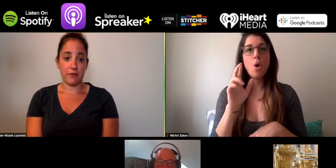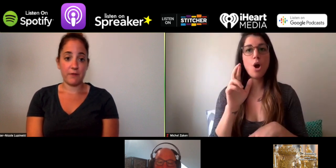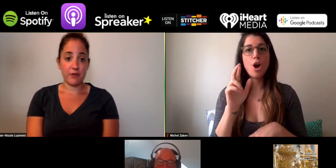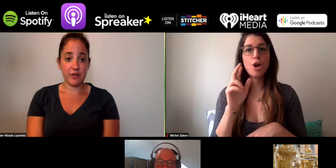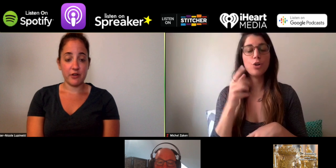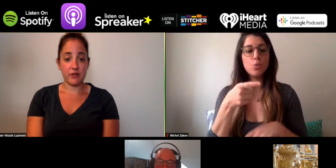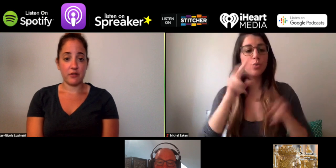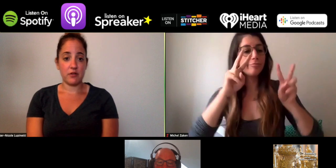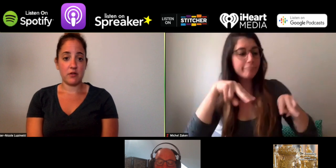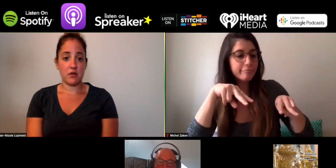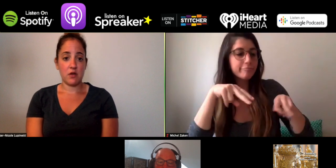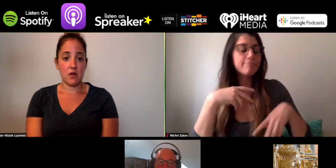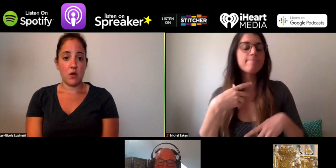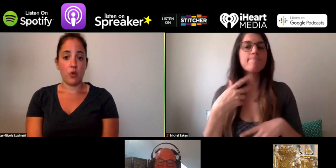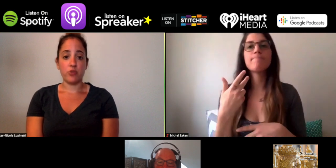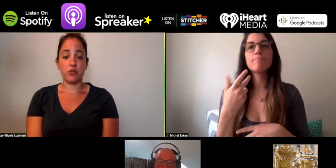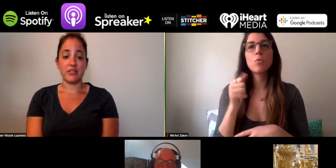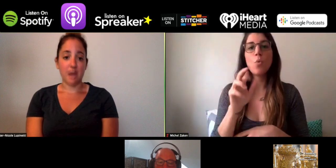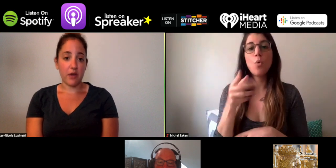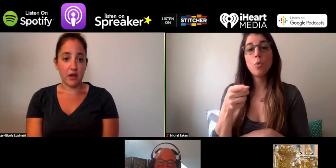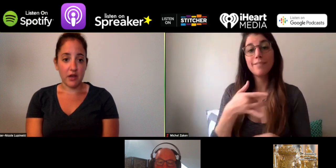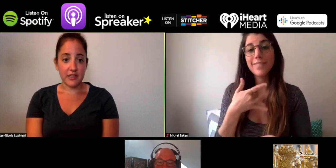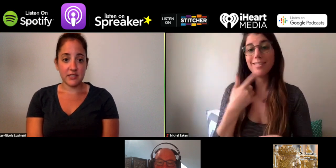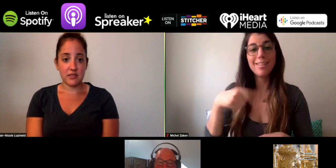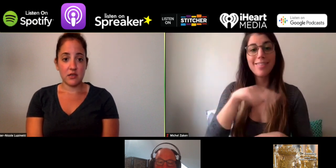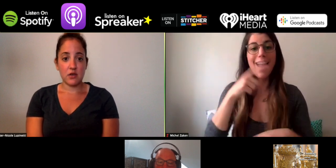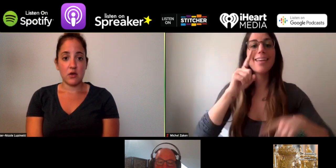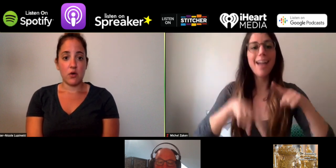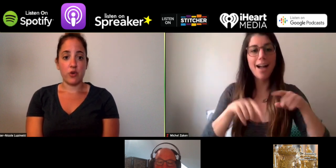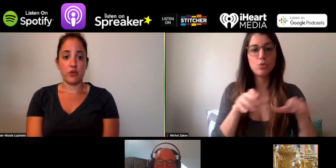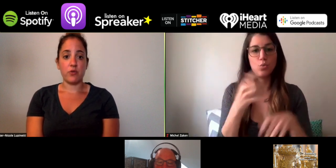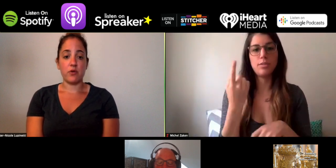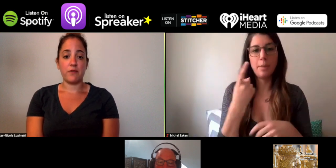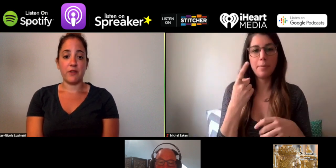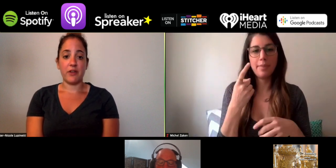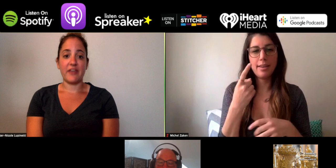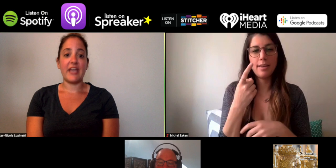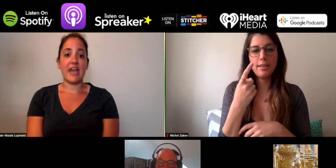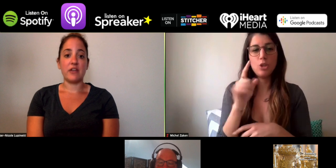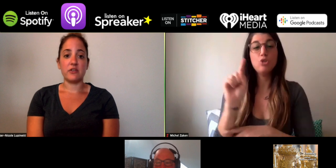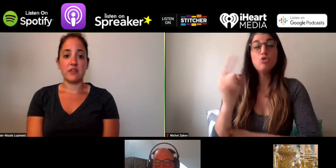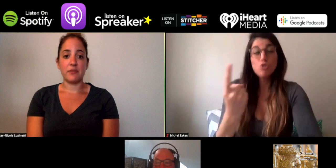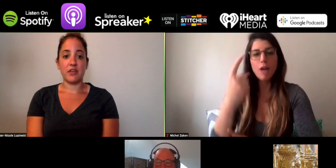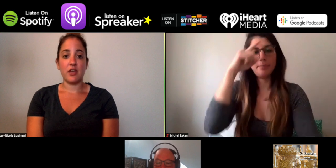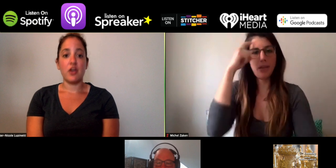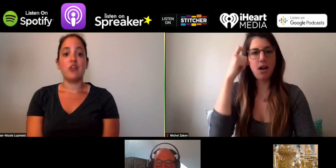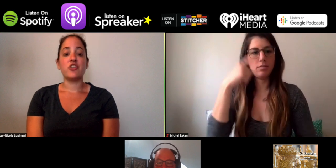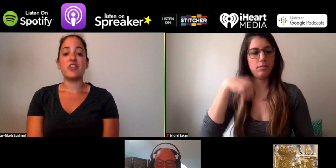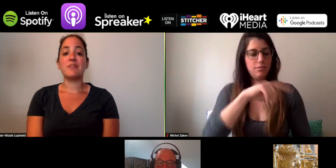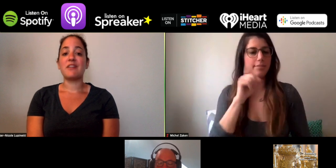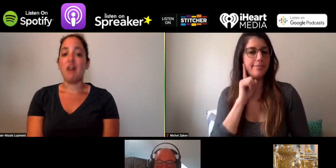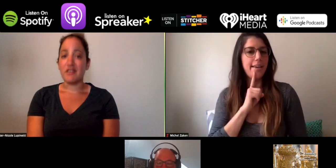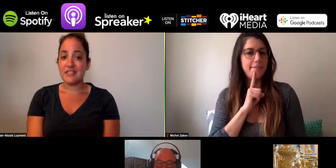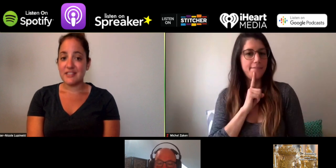or inferior, or you look down on us, or you feel like they can't do something